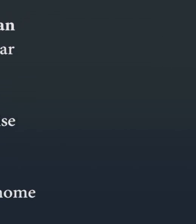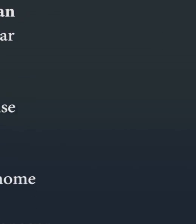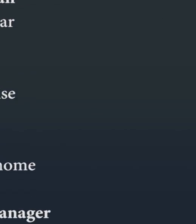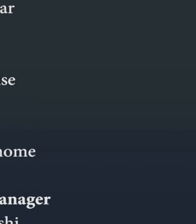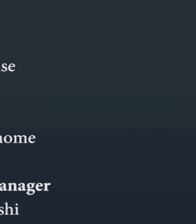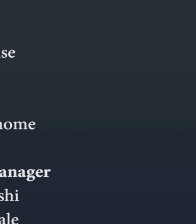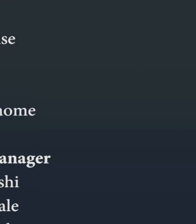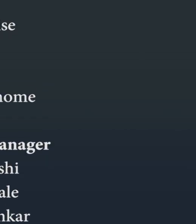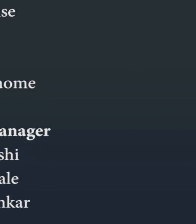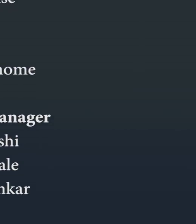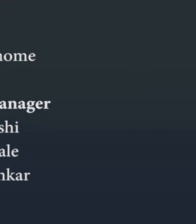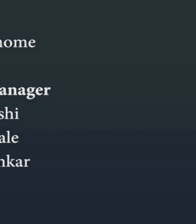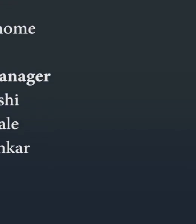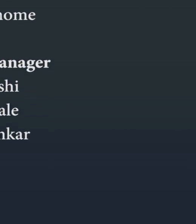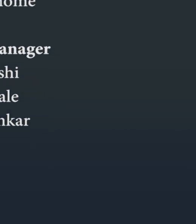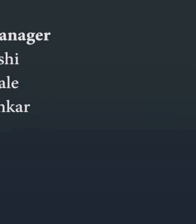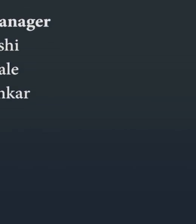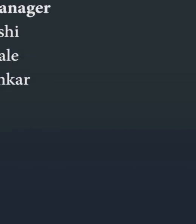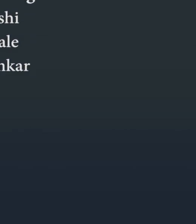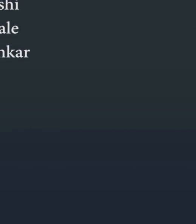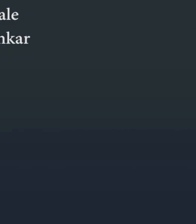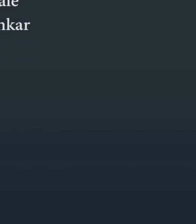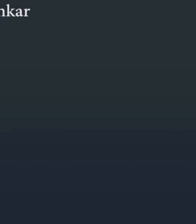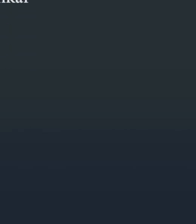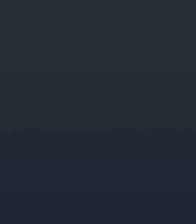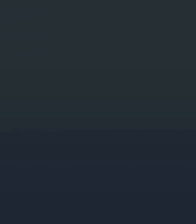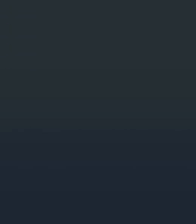In speed. speed. A speed. a Click.